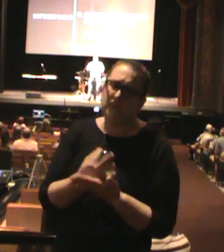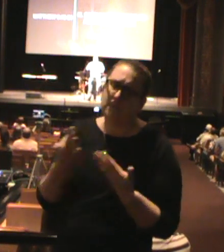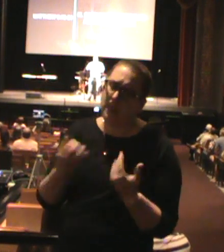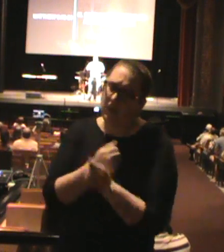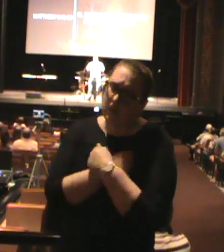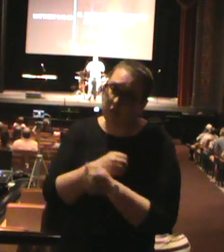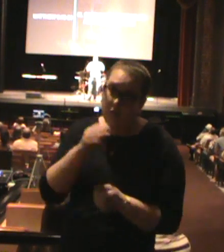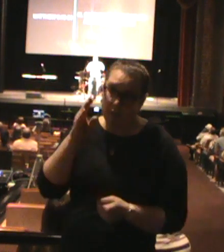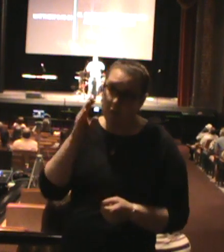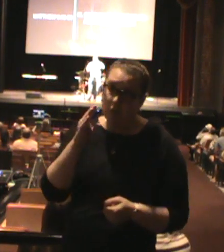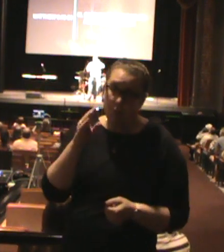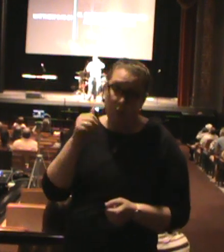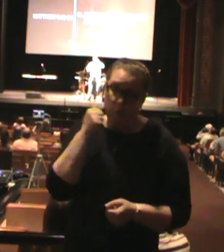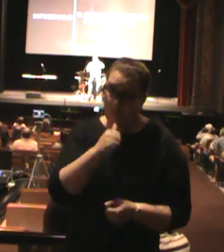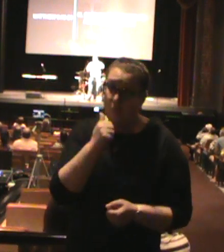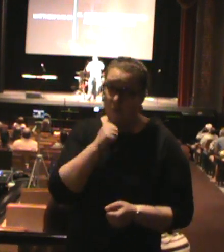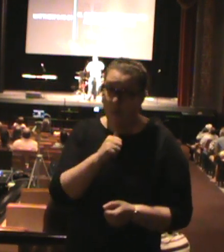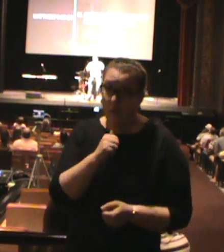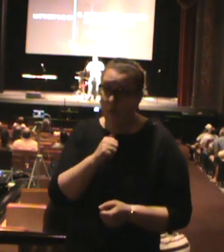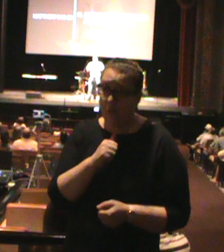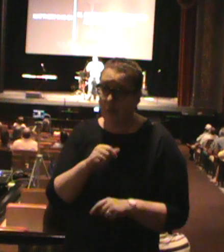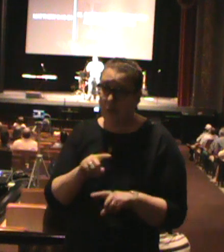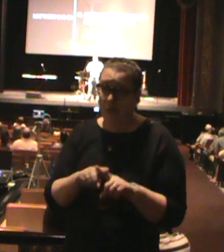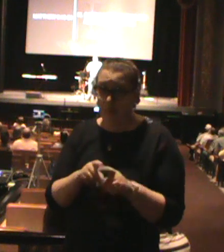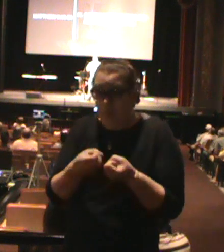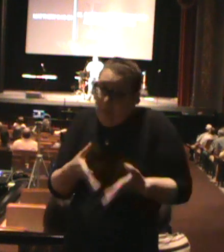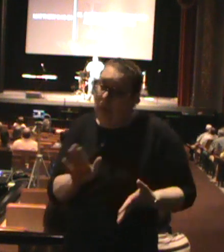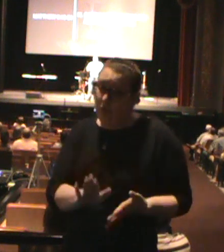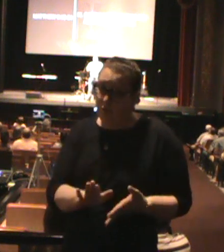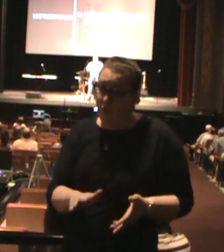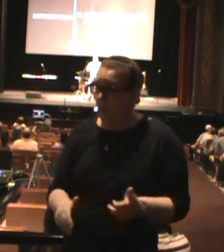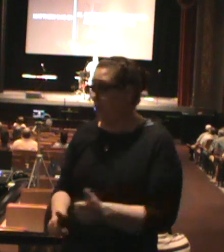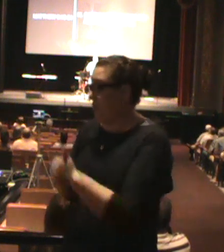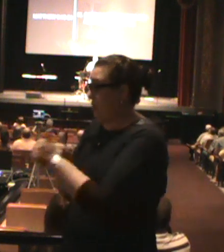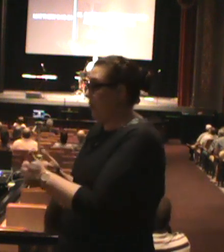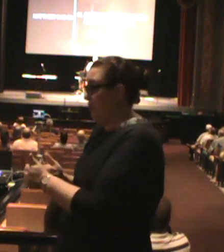wasn't the girl of his dreams, right? And so